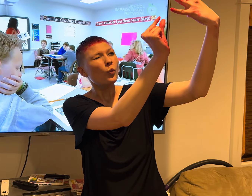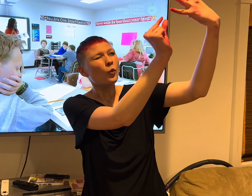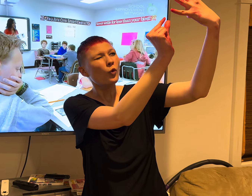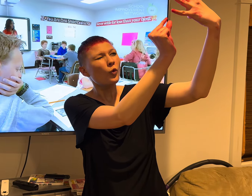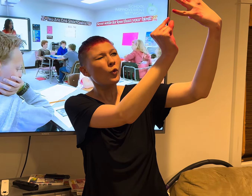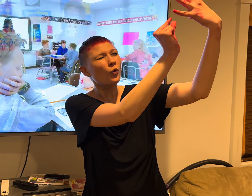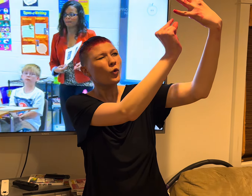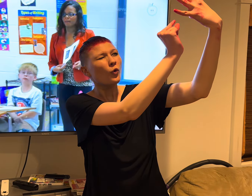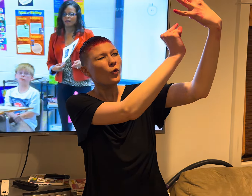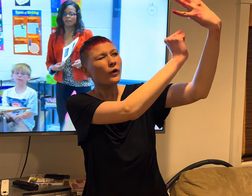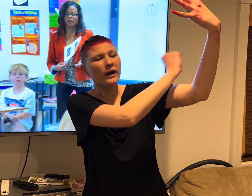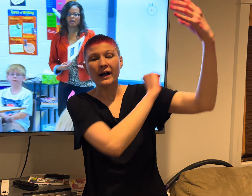phenomenon?